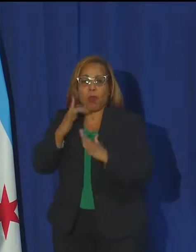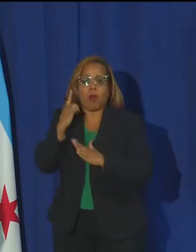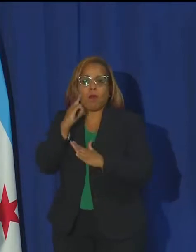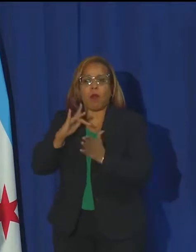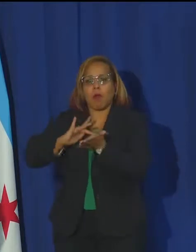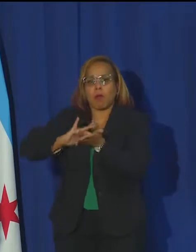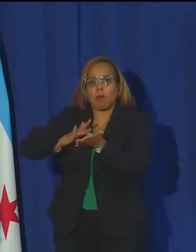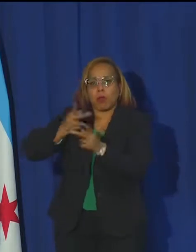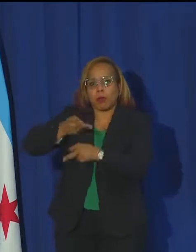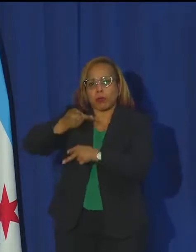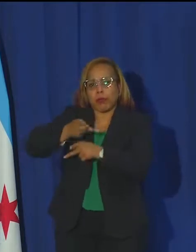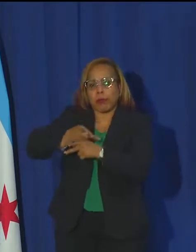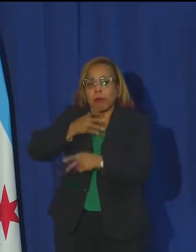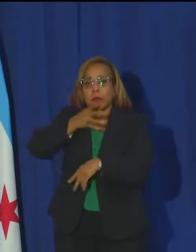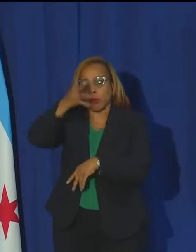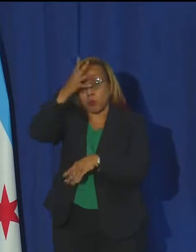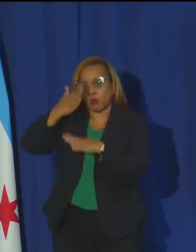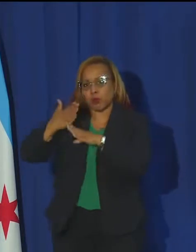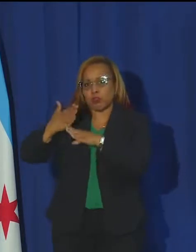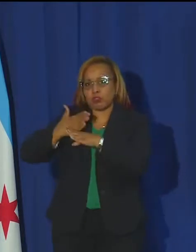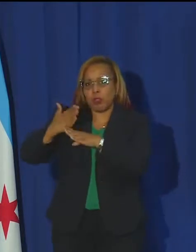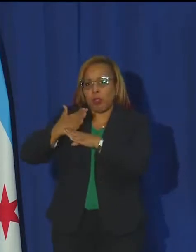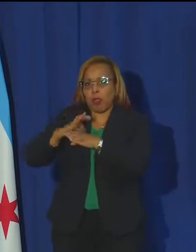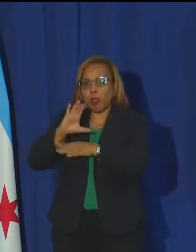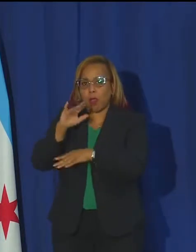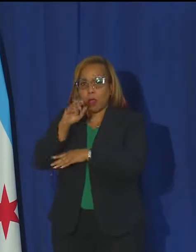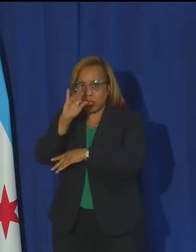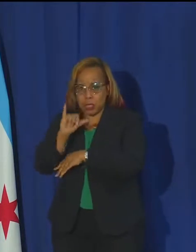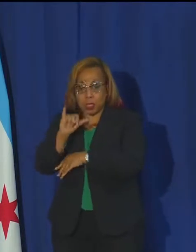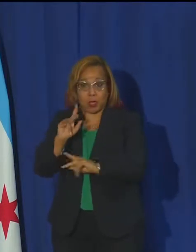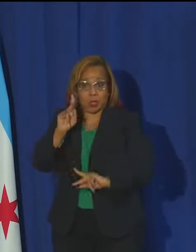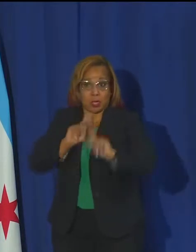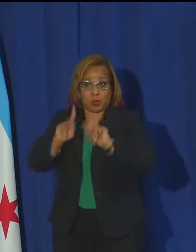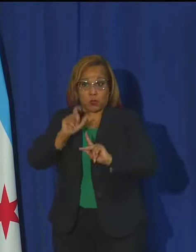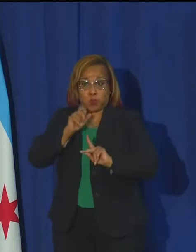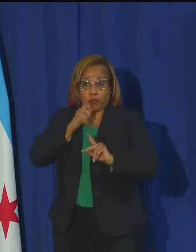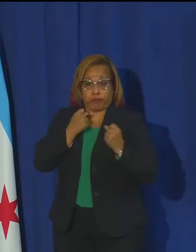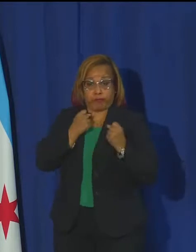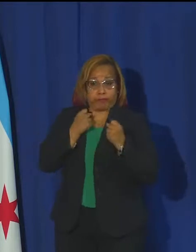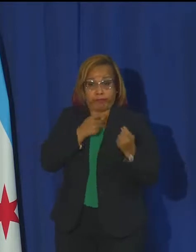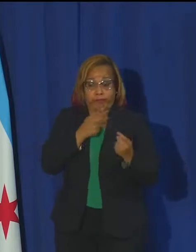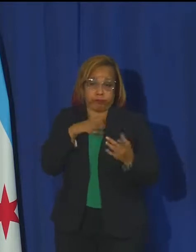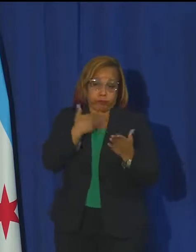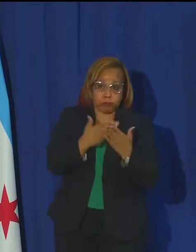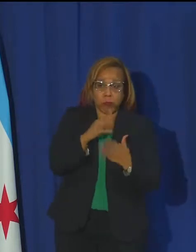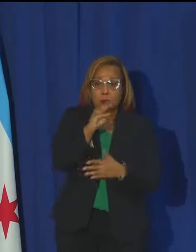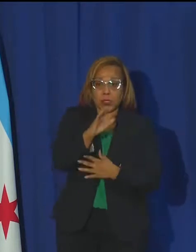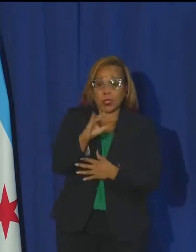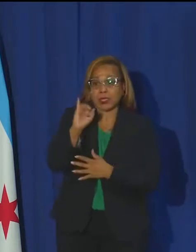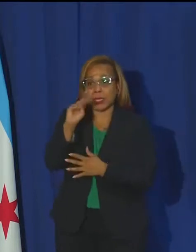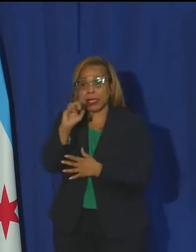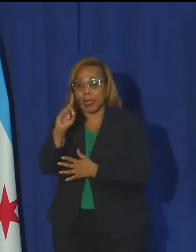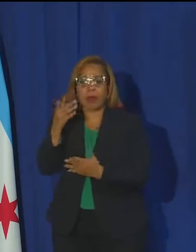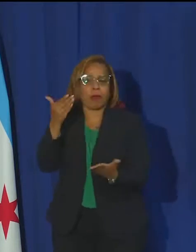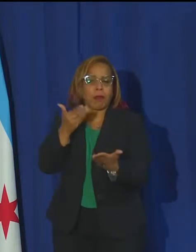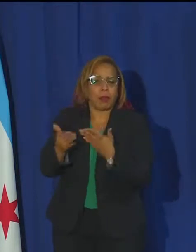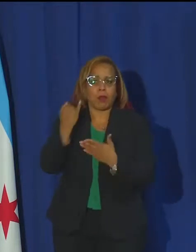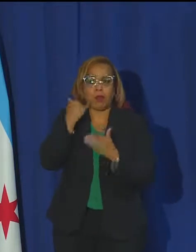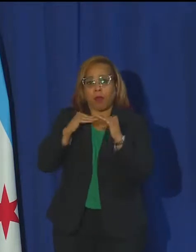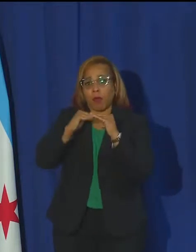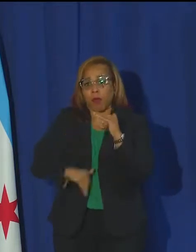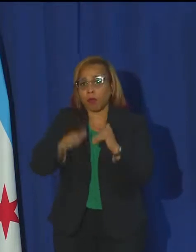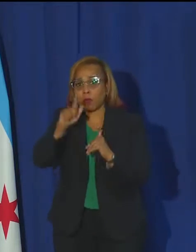for medical care and parental shared custody. Individuals who travel to Wisconsin or Indiana, even if for less